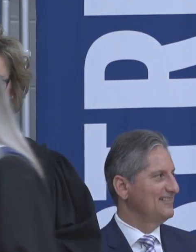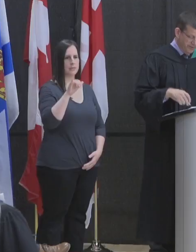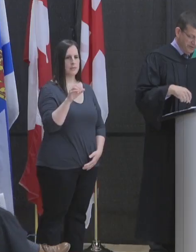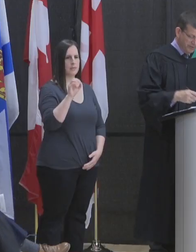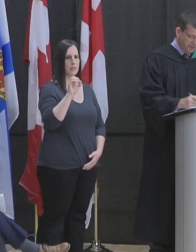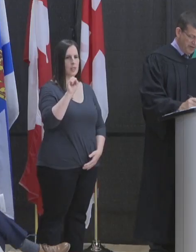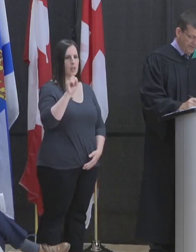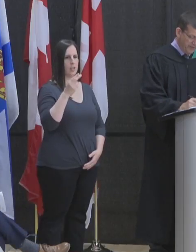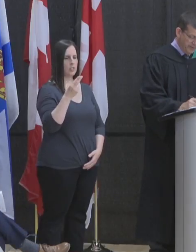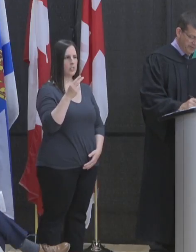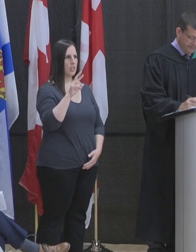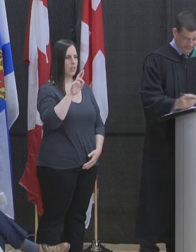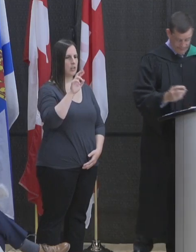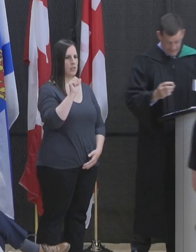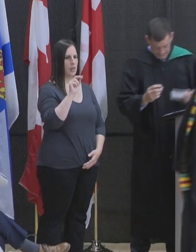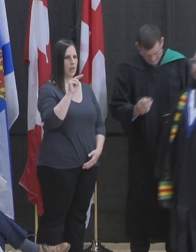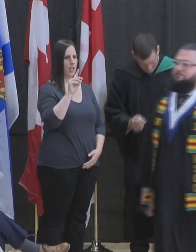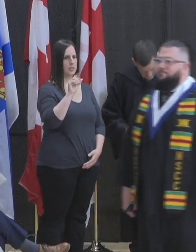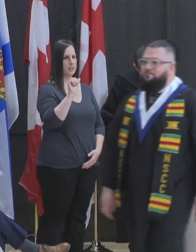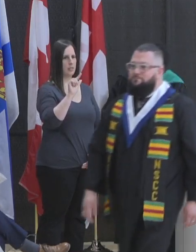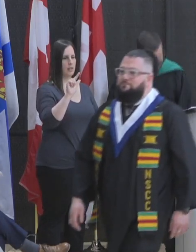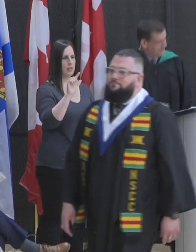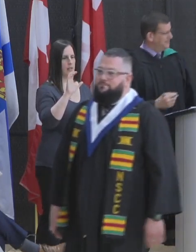Josh Randall Crawford.